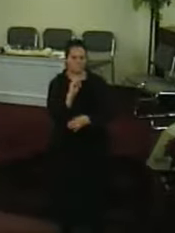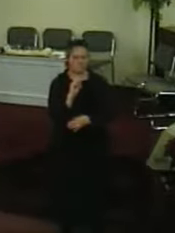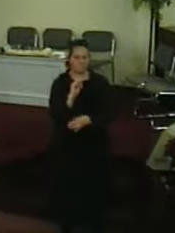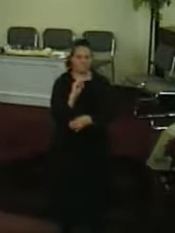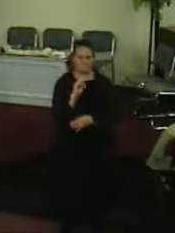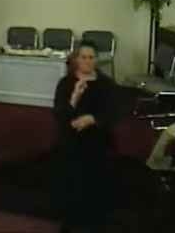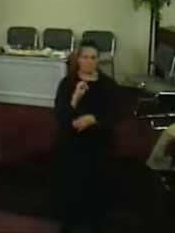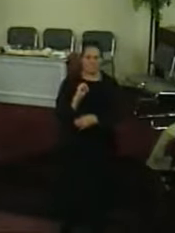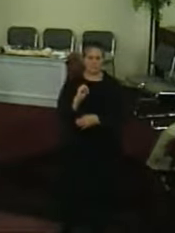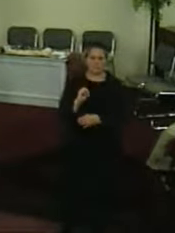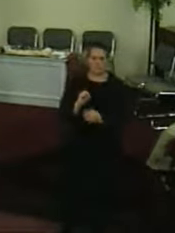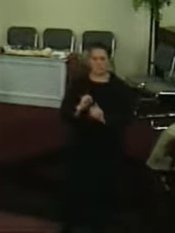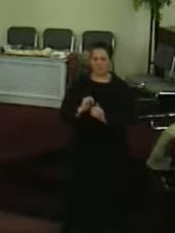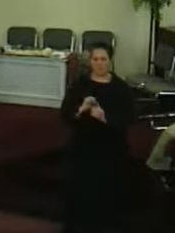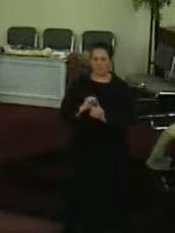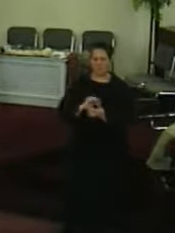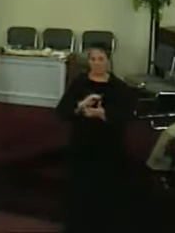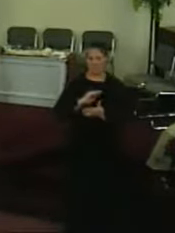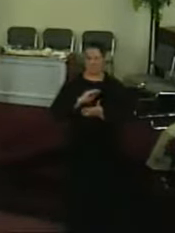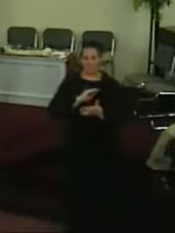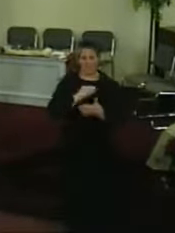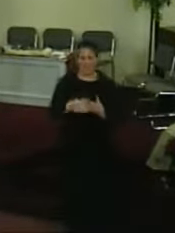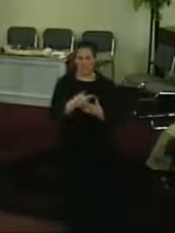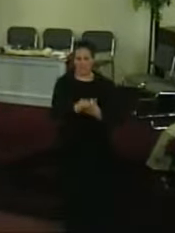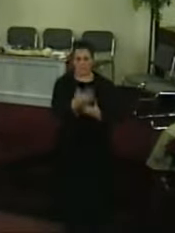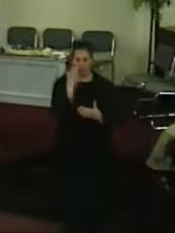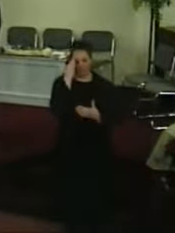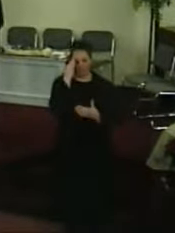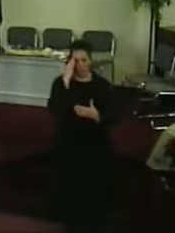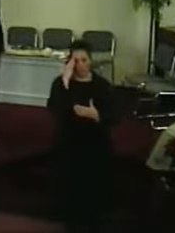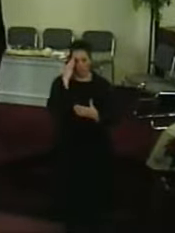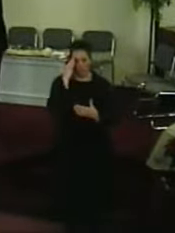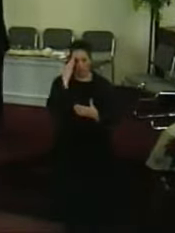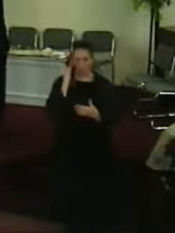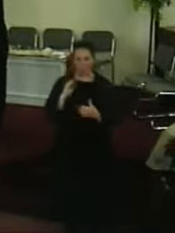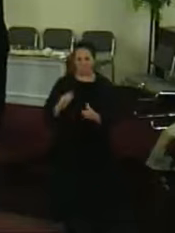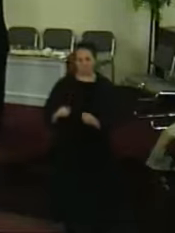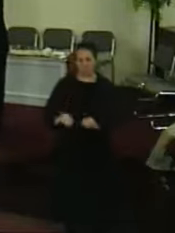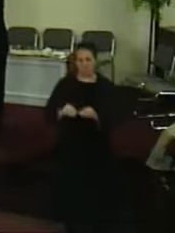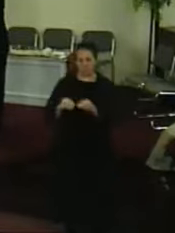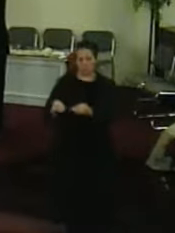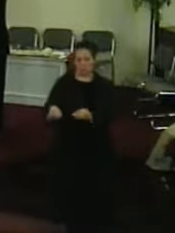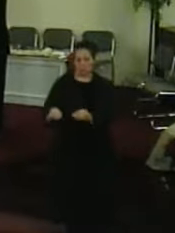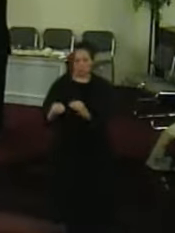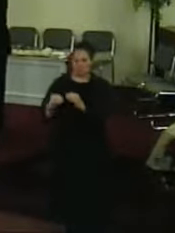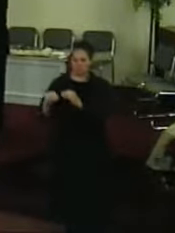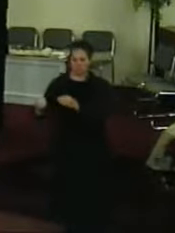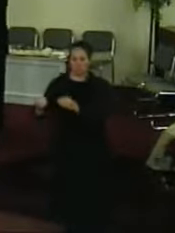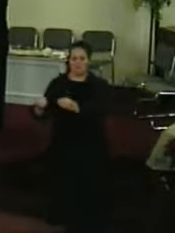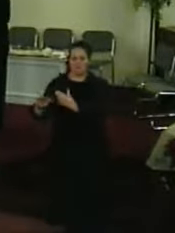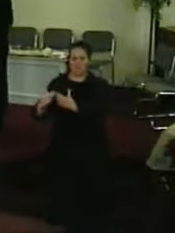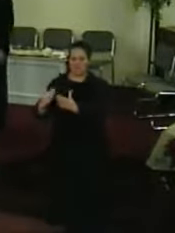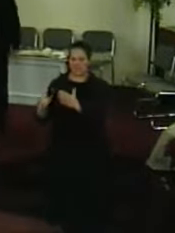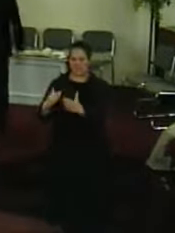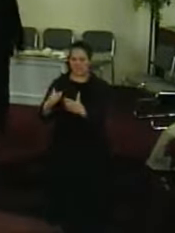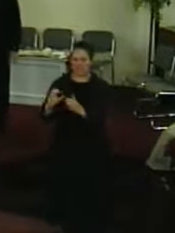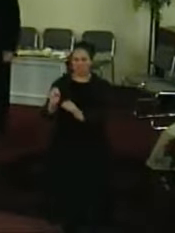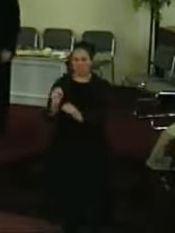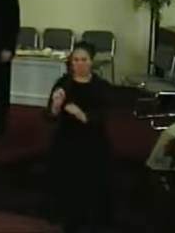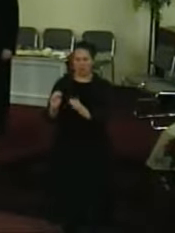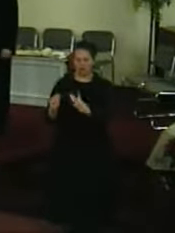there. See, sucked him right in because that's where he was looking. That's what got his